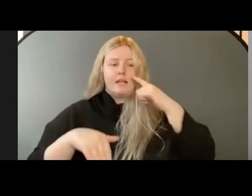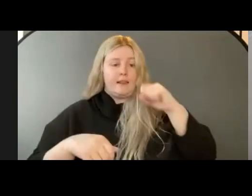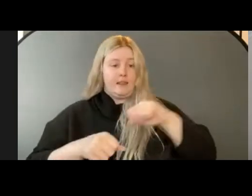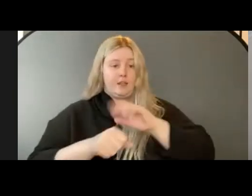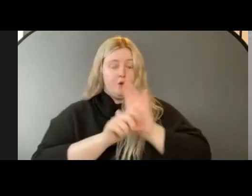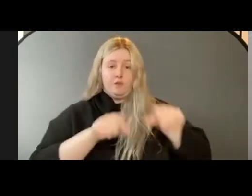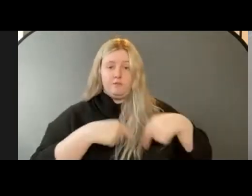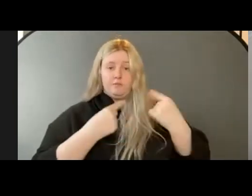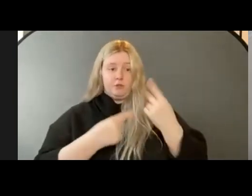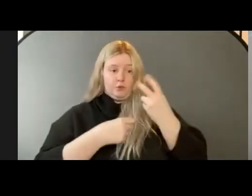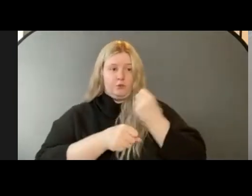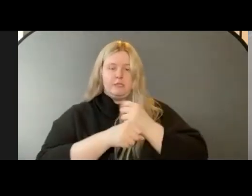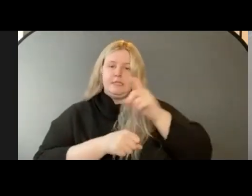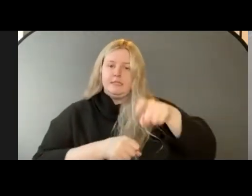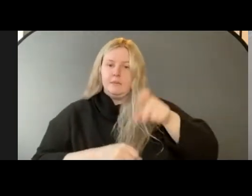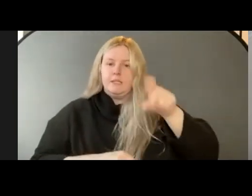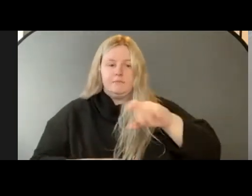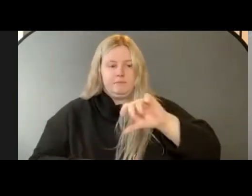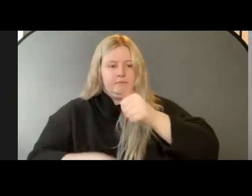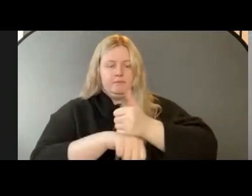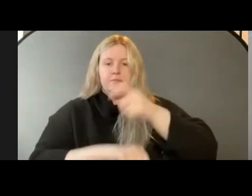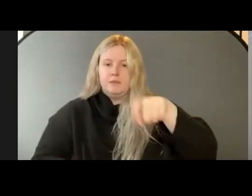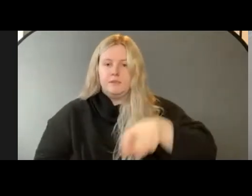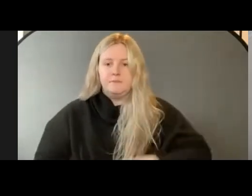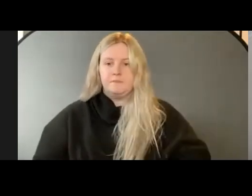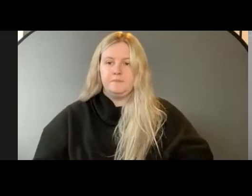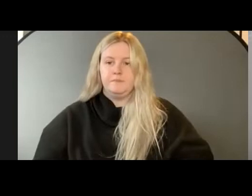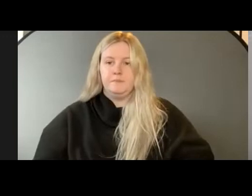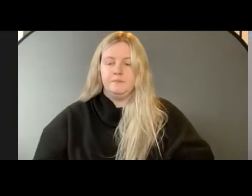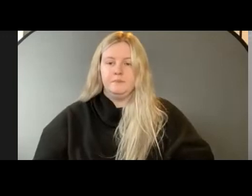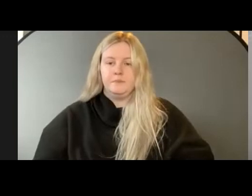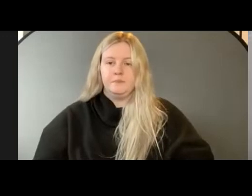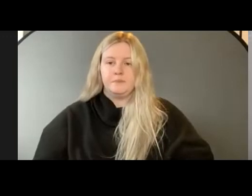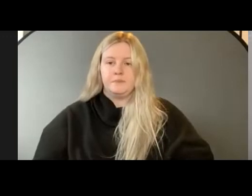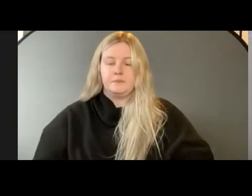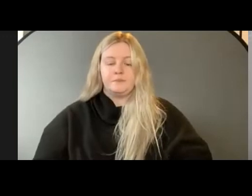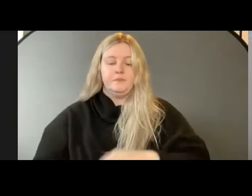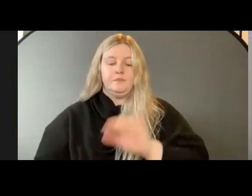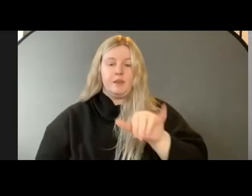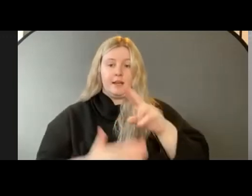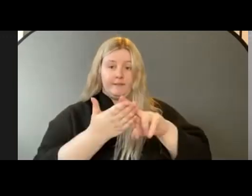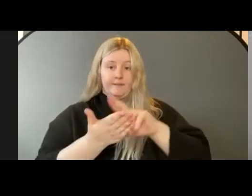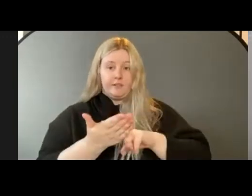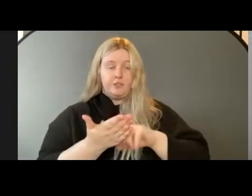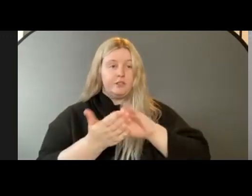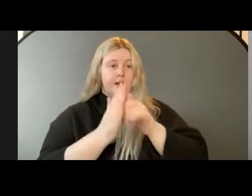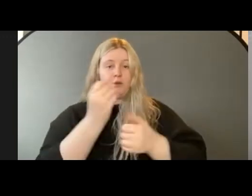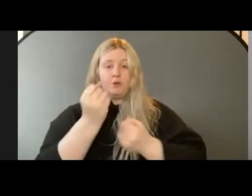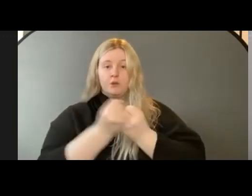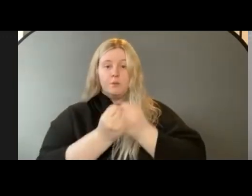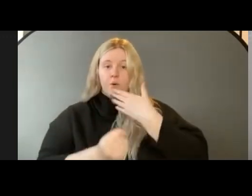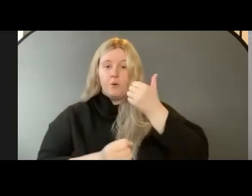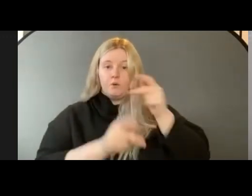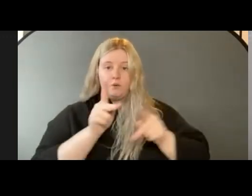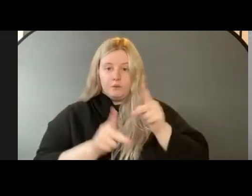need one, and we need it now. Now, I'm going to give you a quick moment to tell you how a convention would support the rights of older persons. In